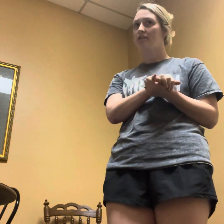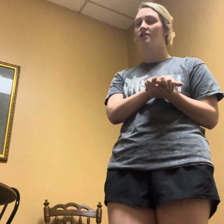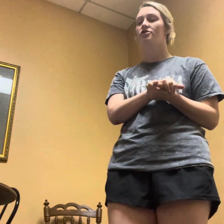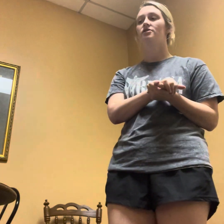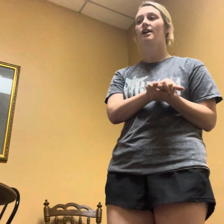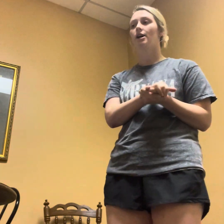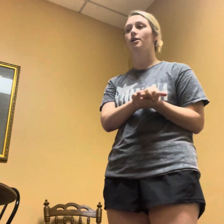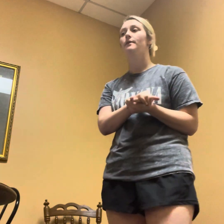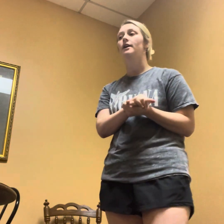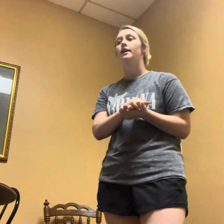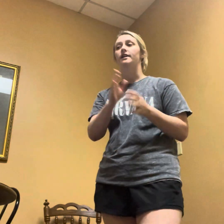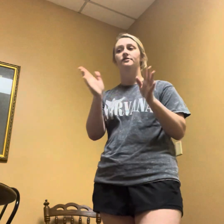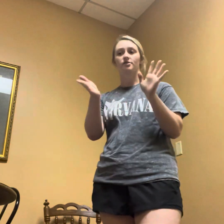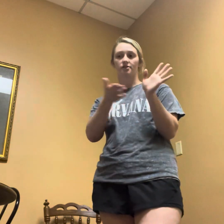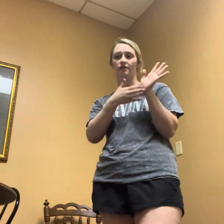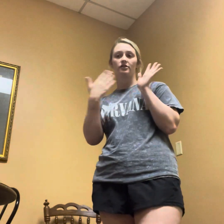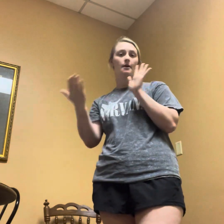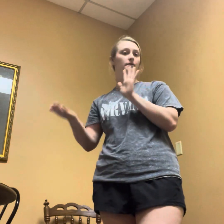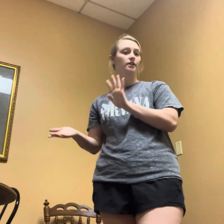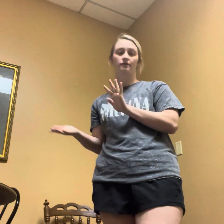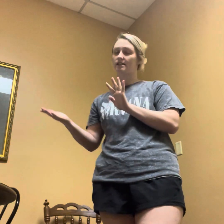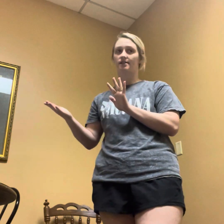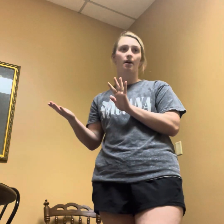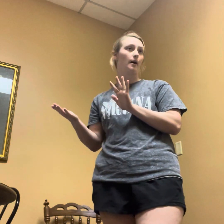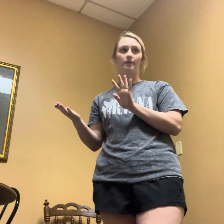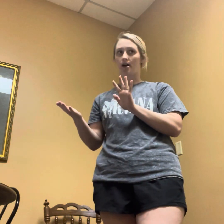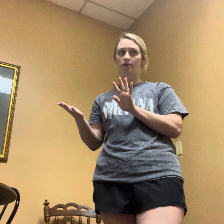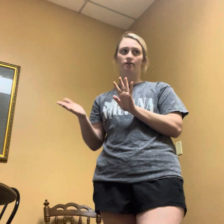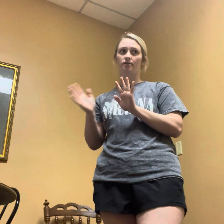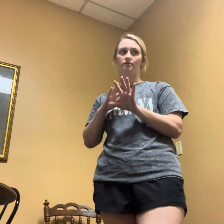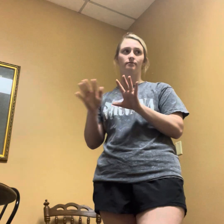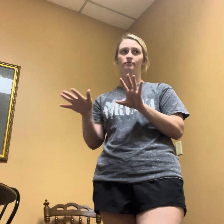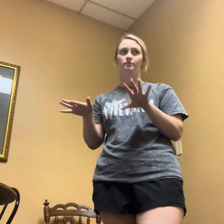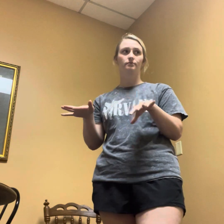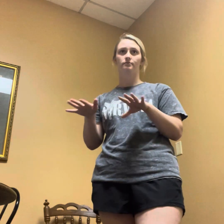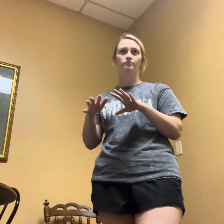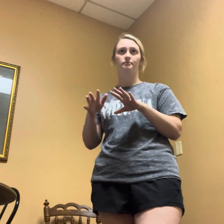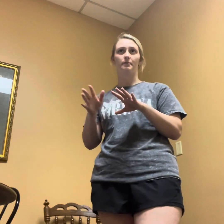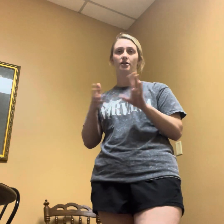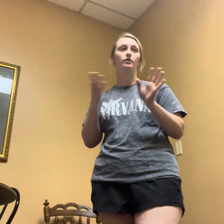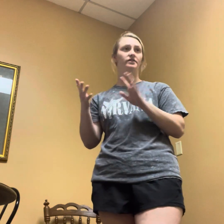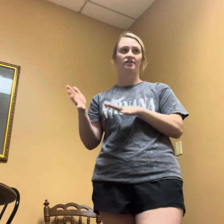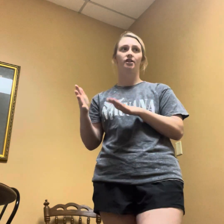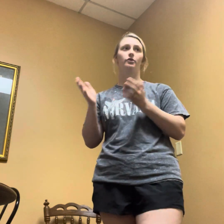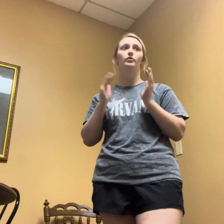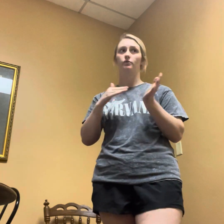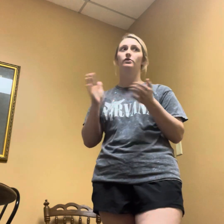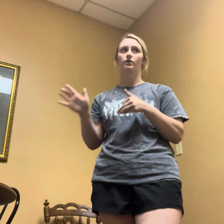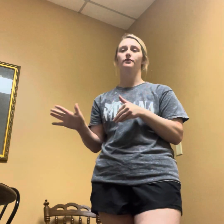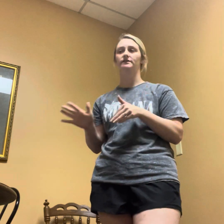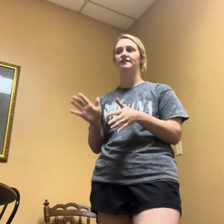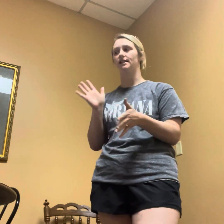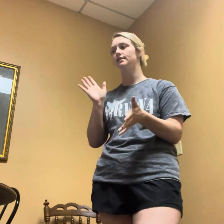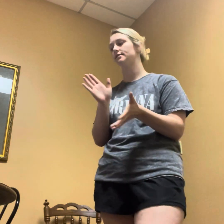finish in time and it starts overlapping into recess time, I'm not gonna make you continue. We will go to recess.